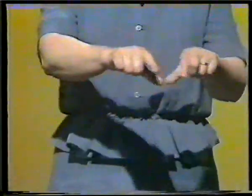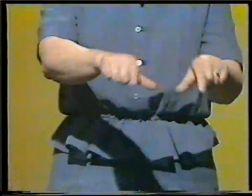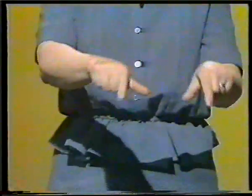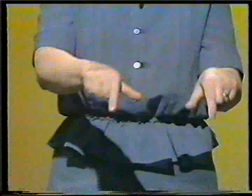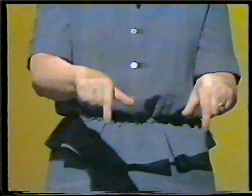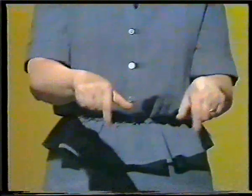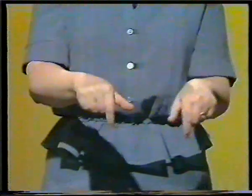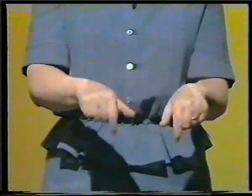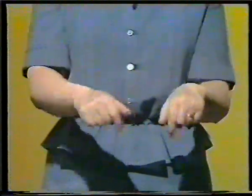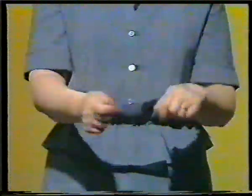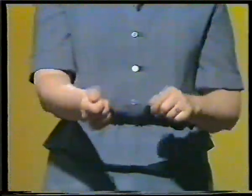Bacon.